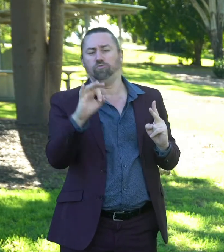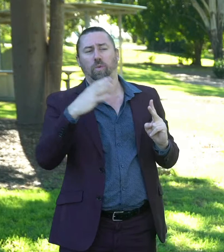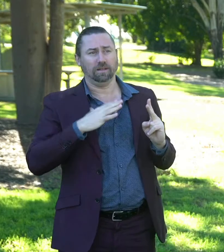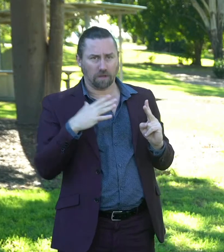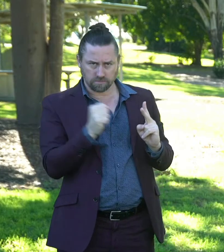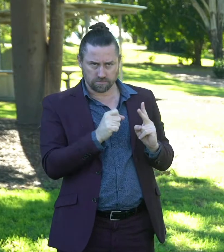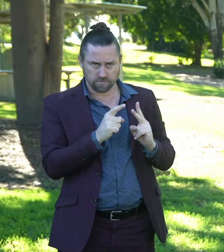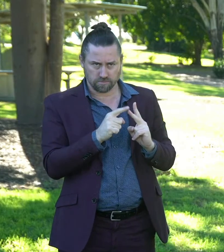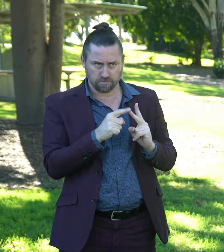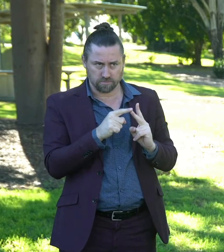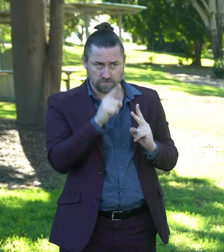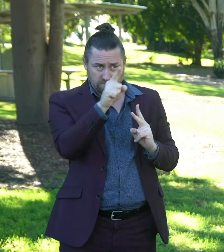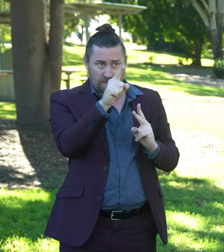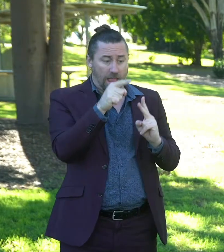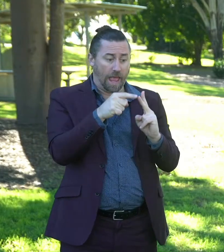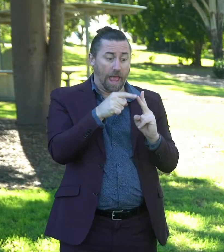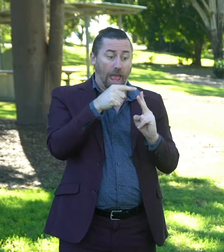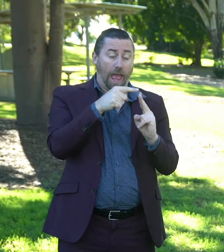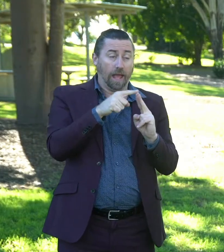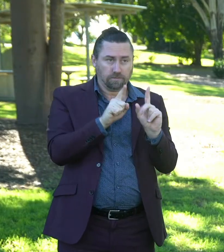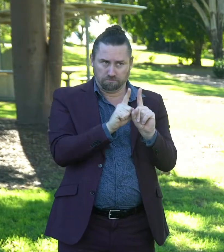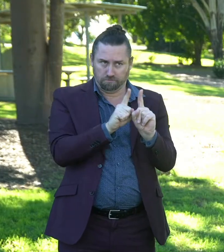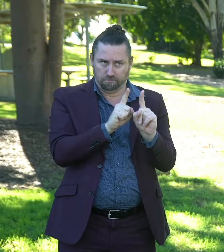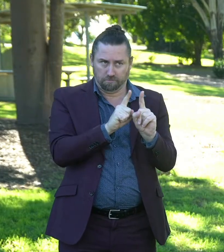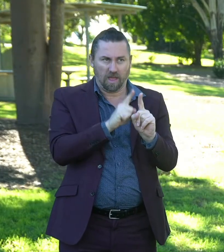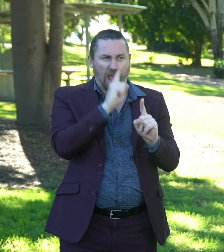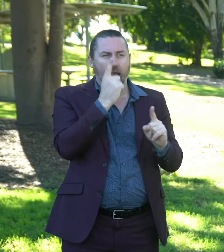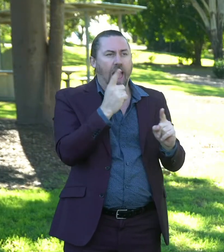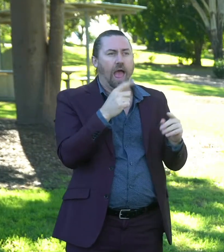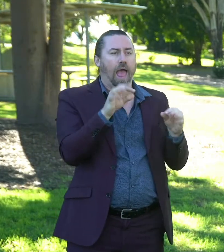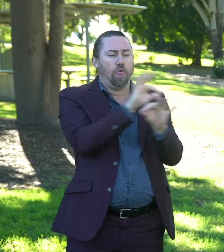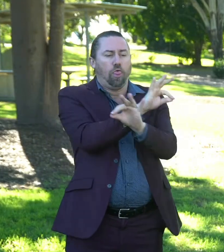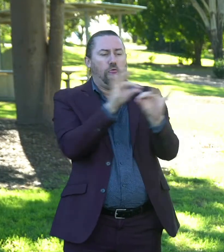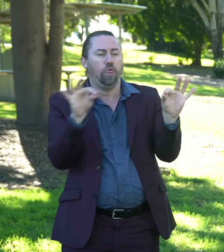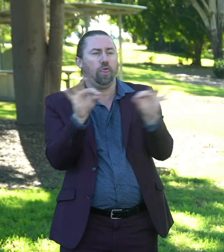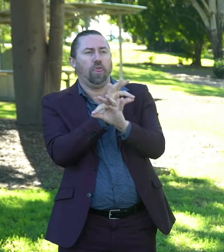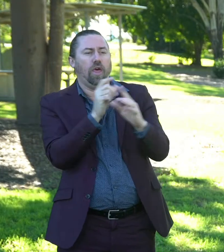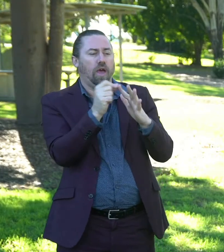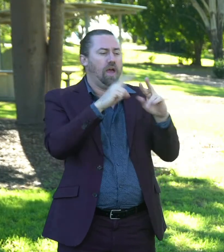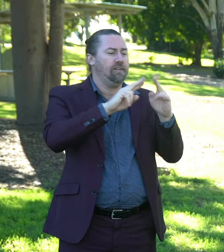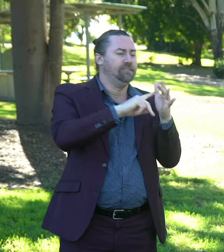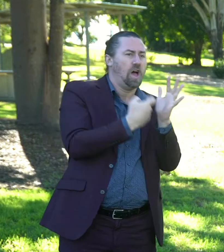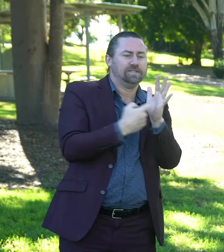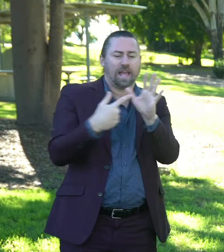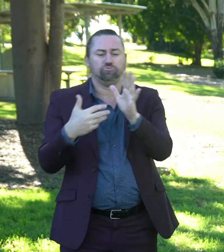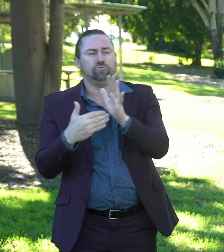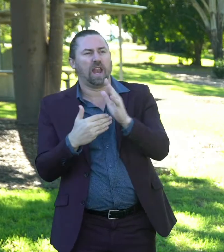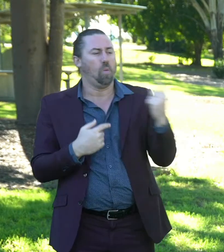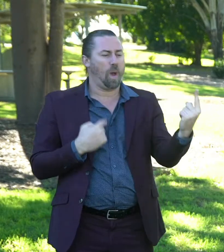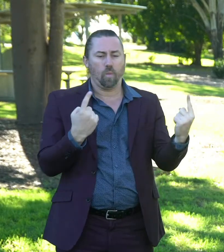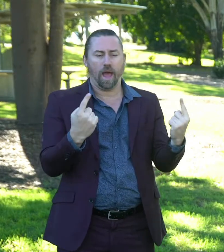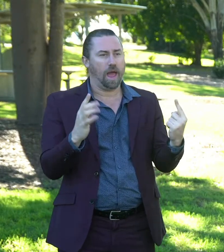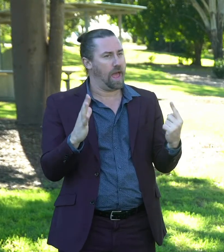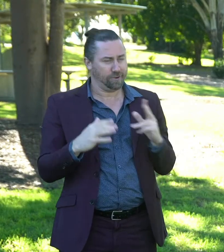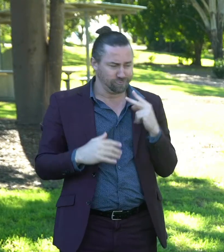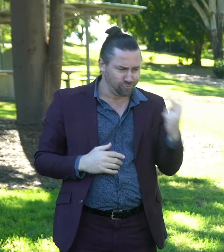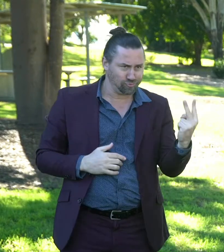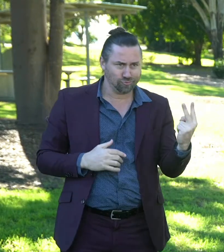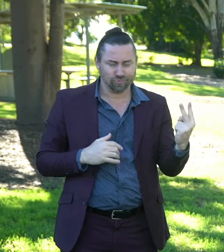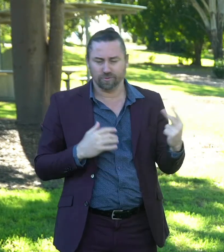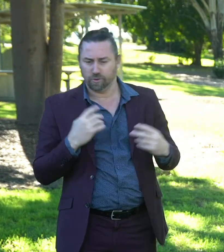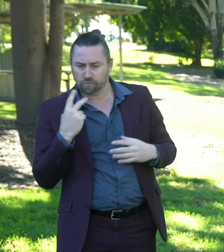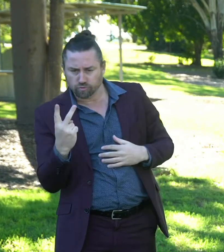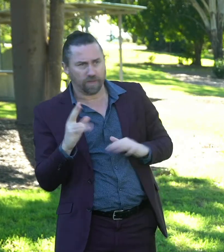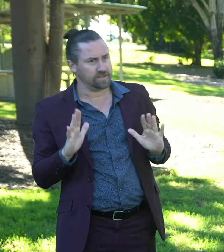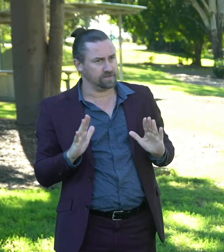dose needs to be the same as the first dose, Pfizer or AstraZeneca, to get the full protection. The good thing that New